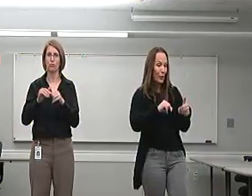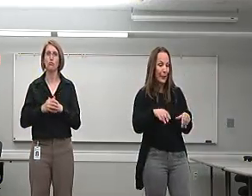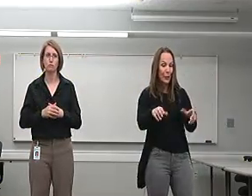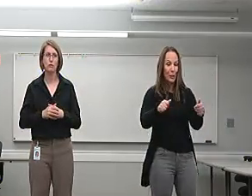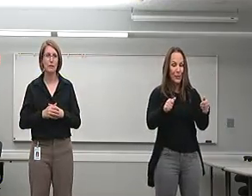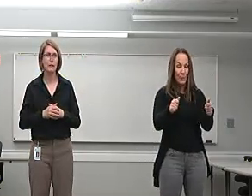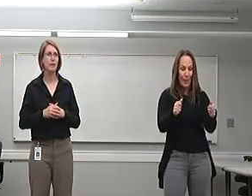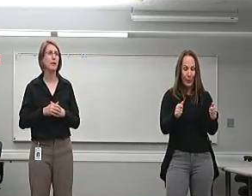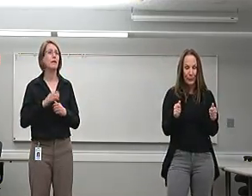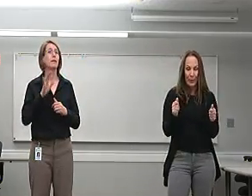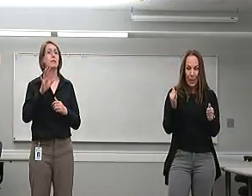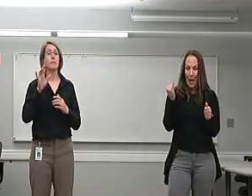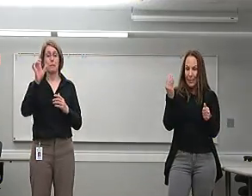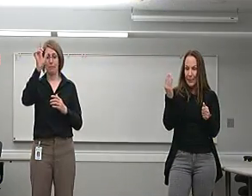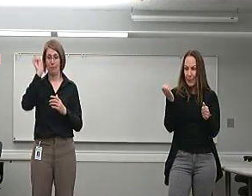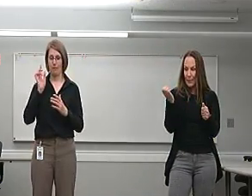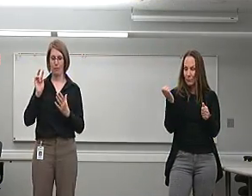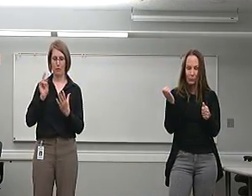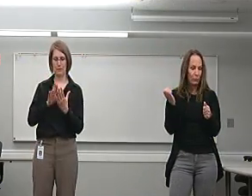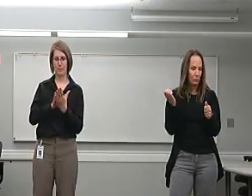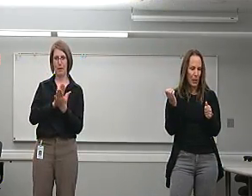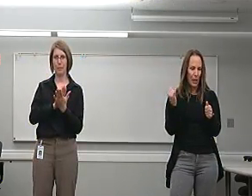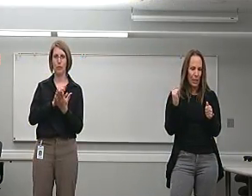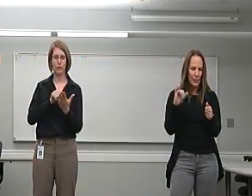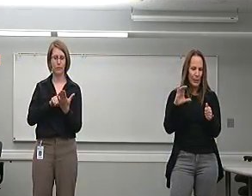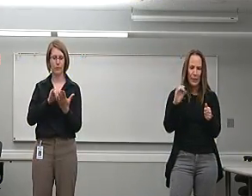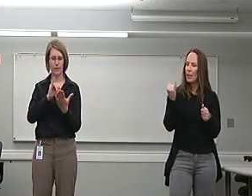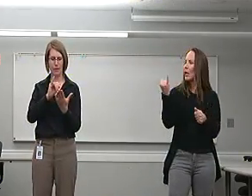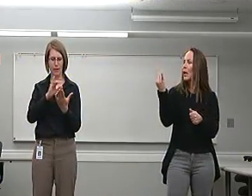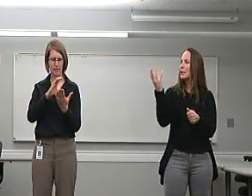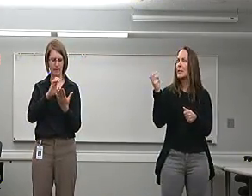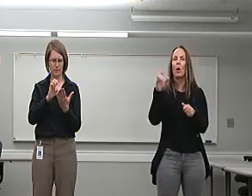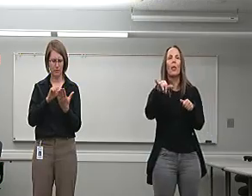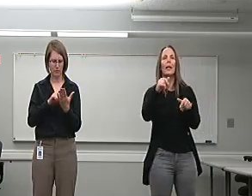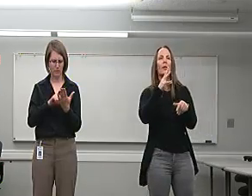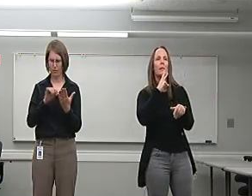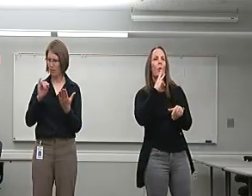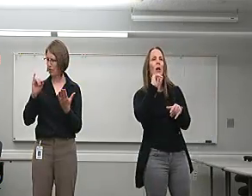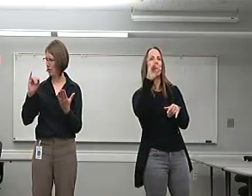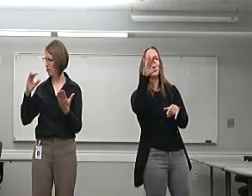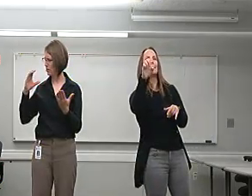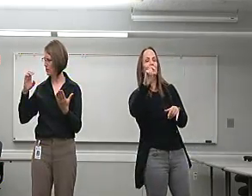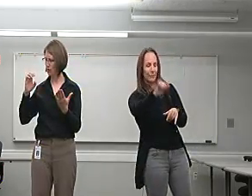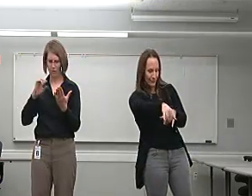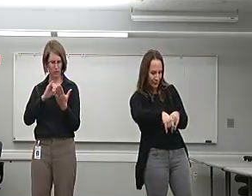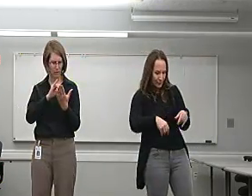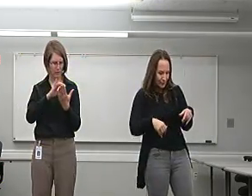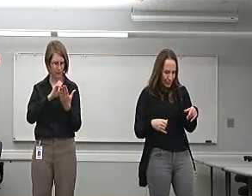paper. I-C-E. I-C-E. I see, that goes in water. Ice.